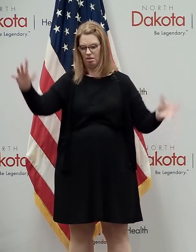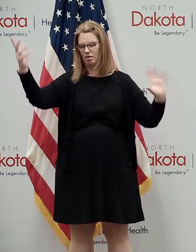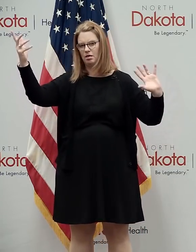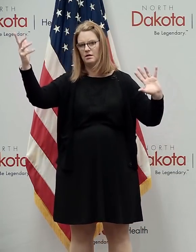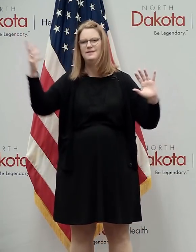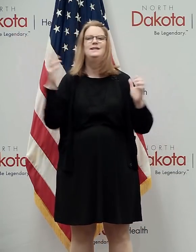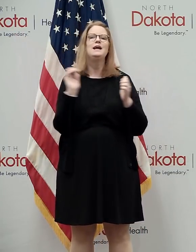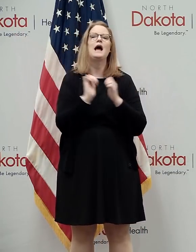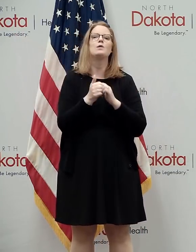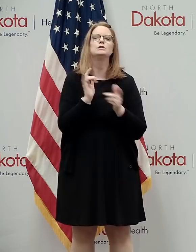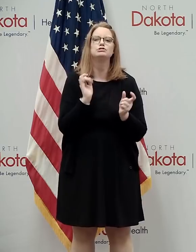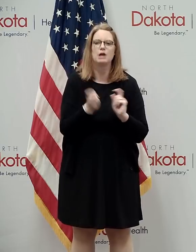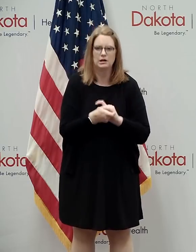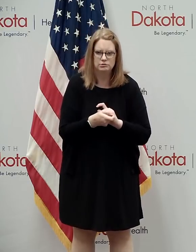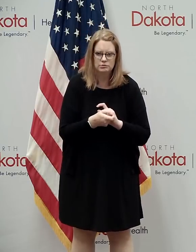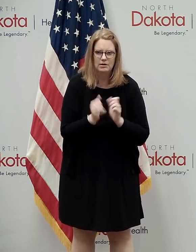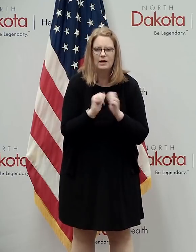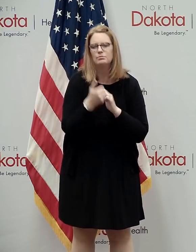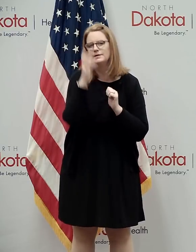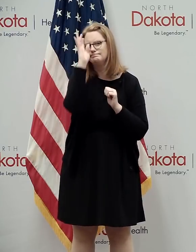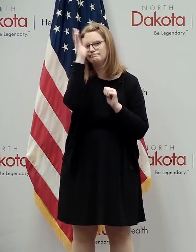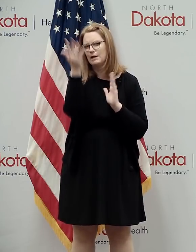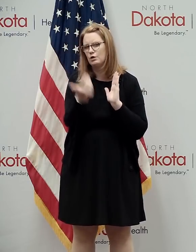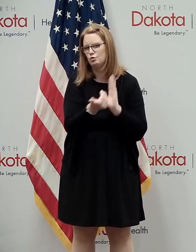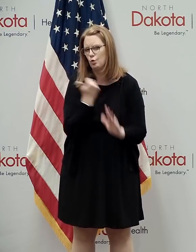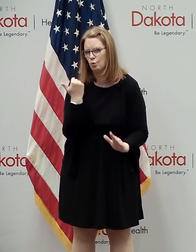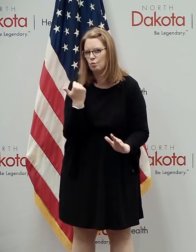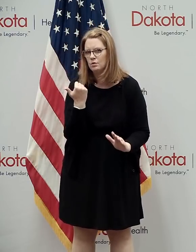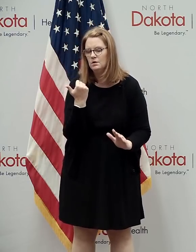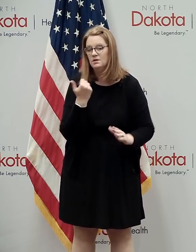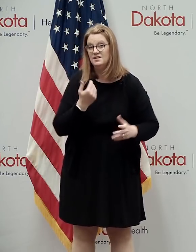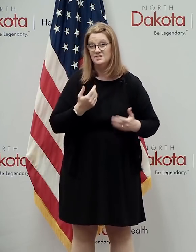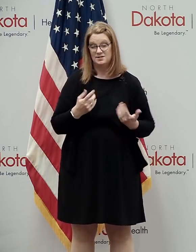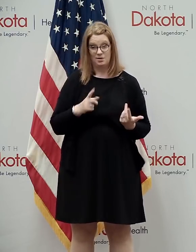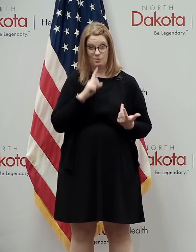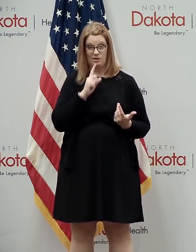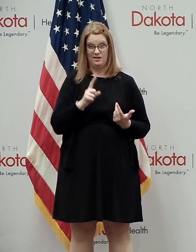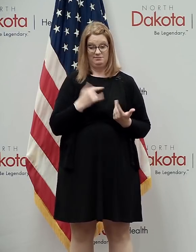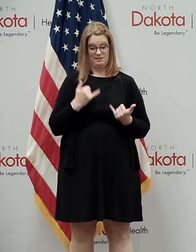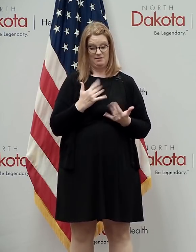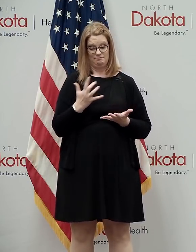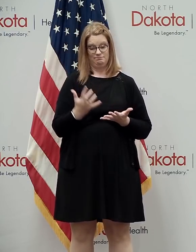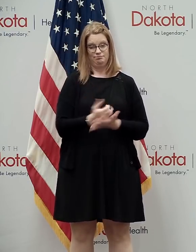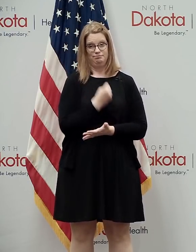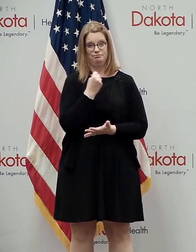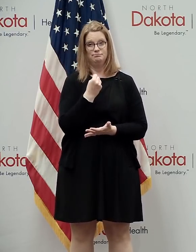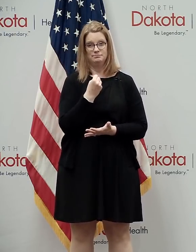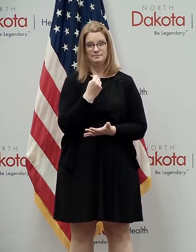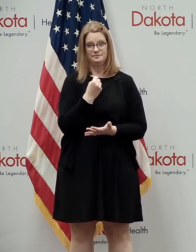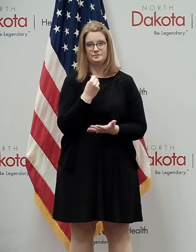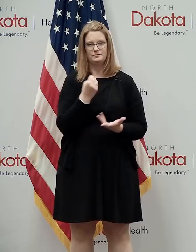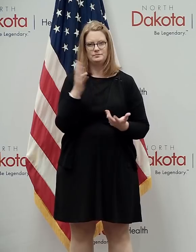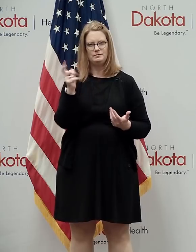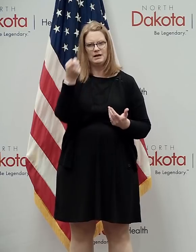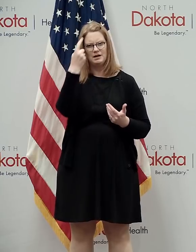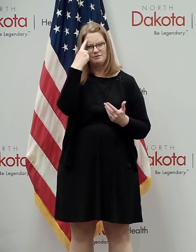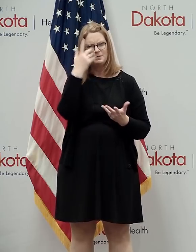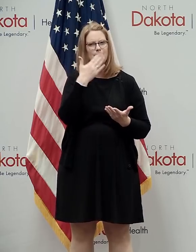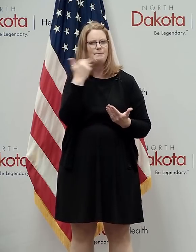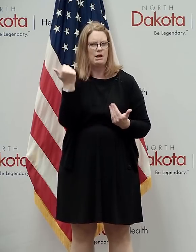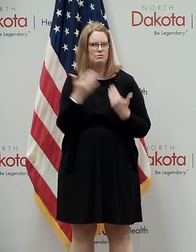and we're certainly committed to grabbing this opportunity to help make government more efficient and more effective going